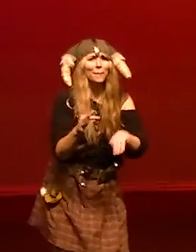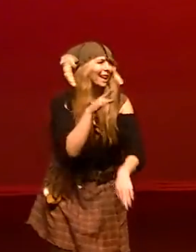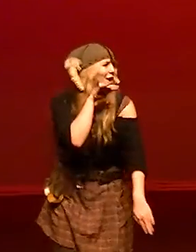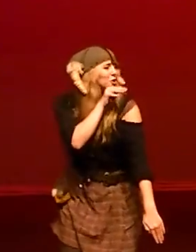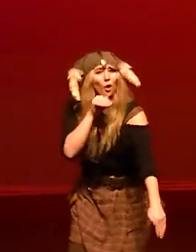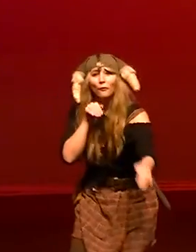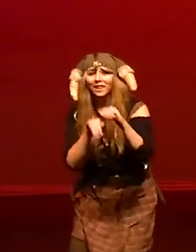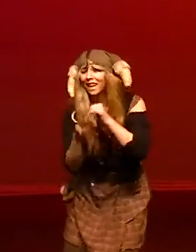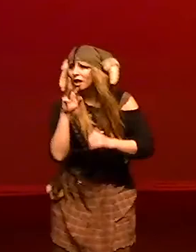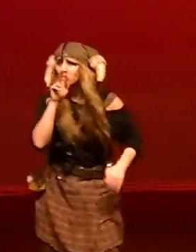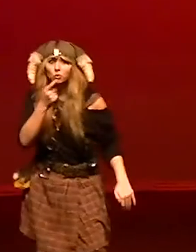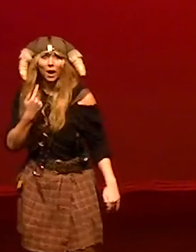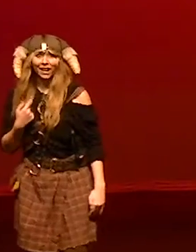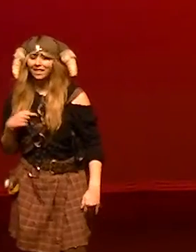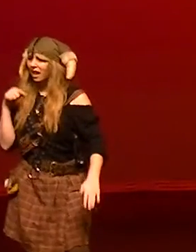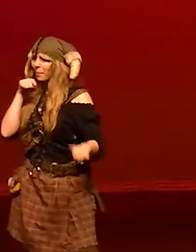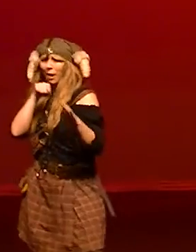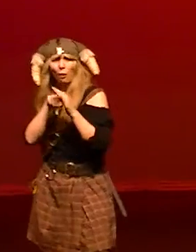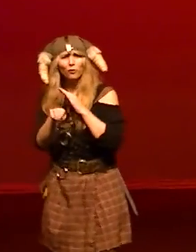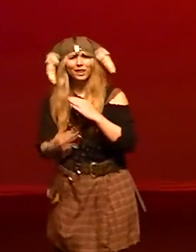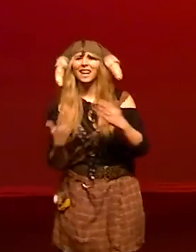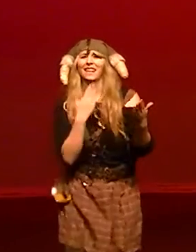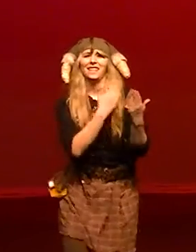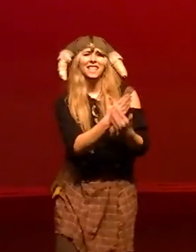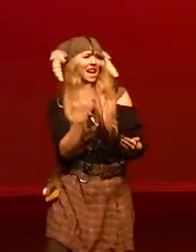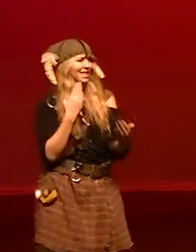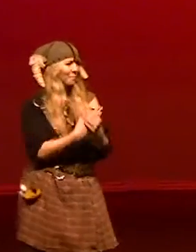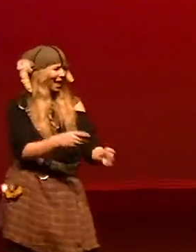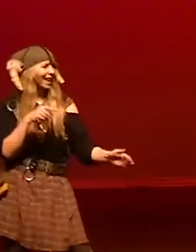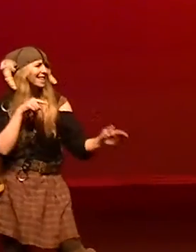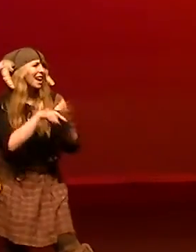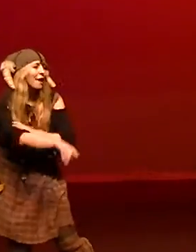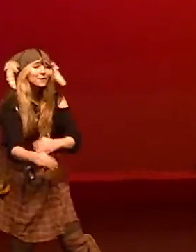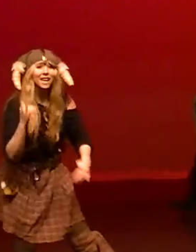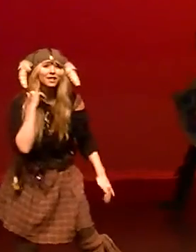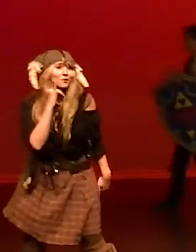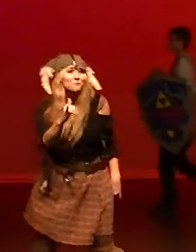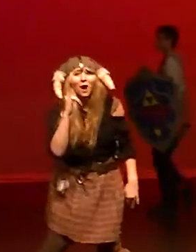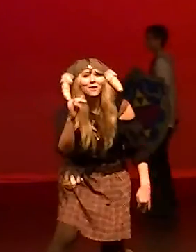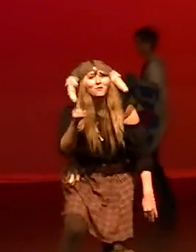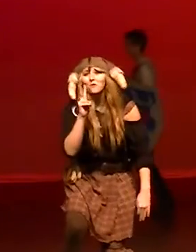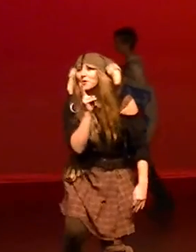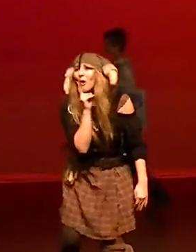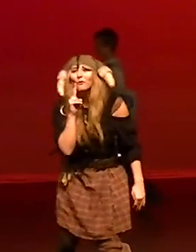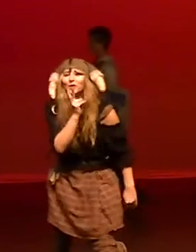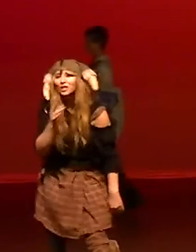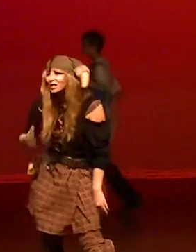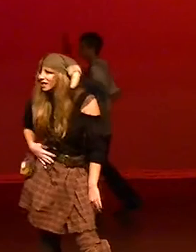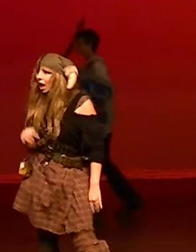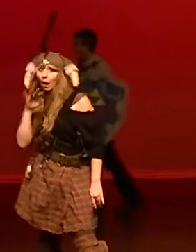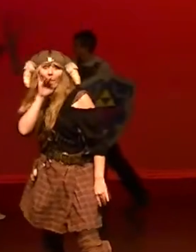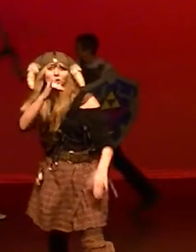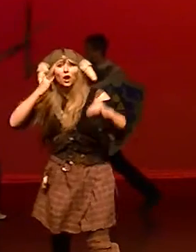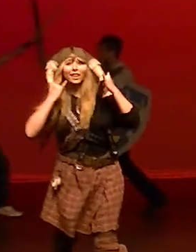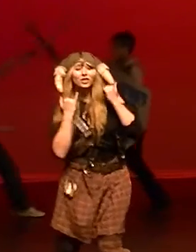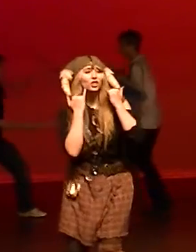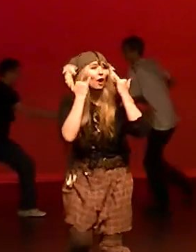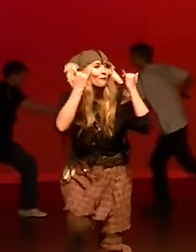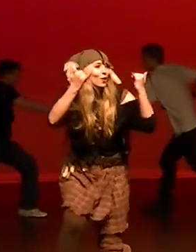nothing over keen. Dragons are not over keen. I'll dice them like a knife, slicing right through an aubergine. My dragon shell flow